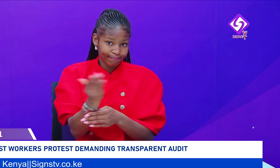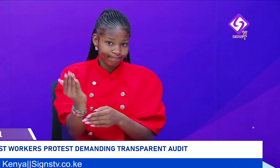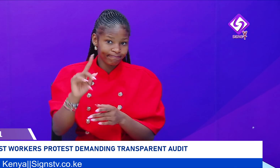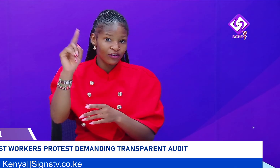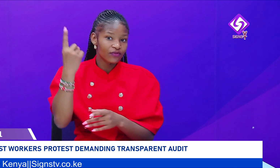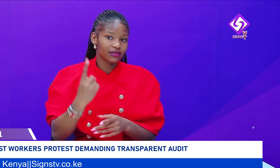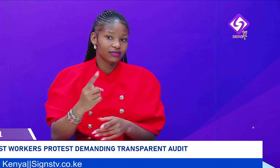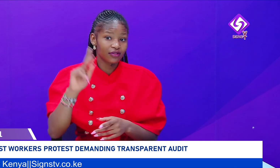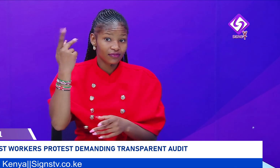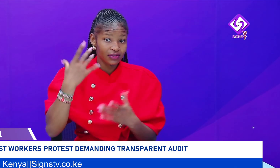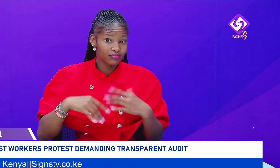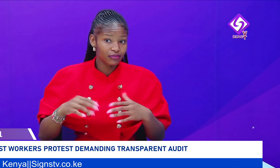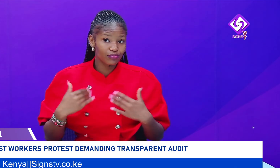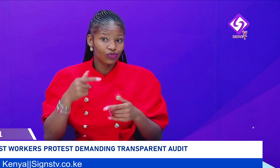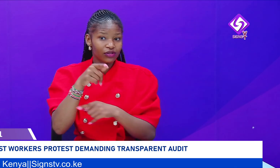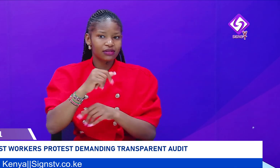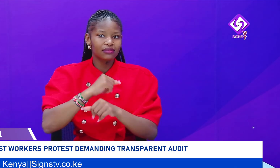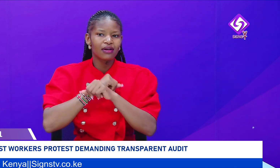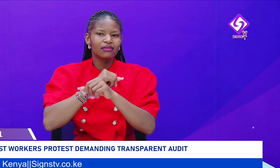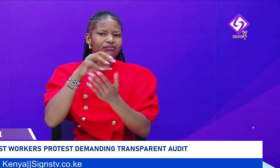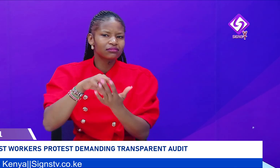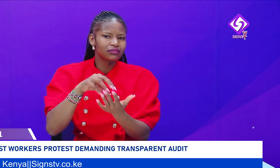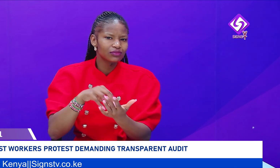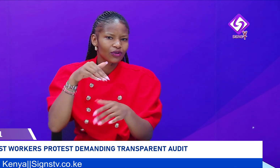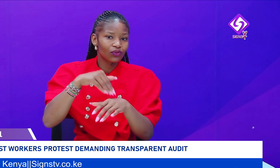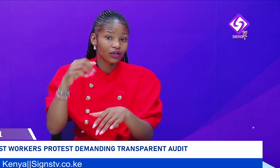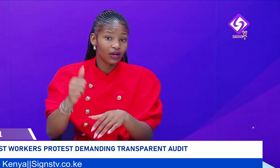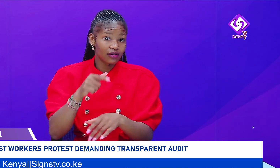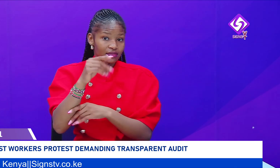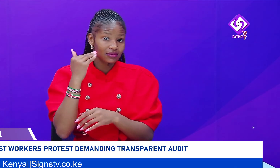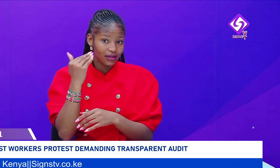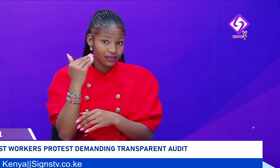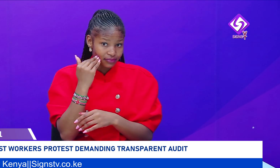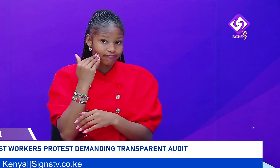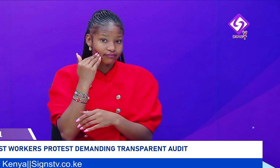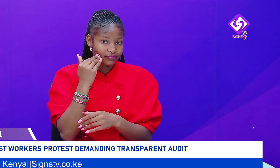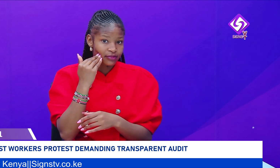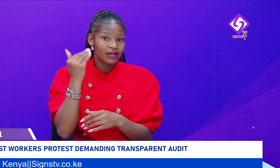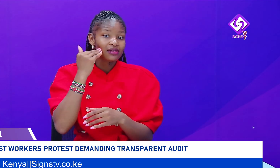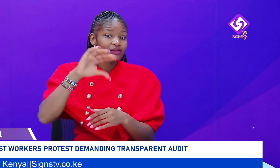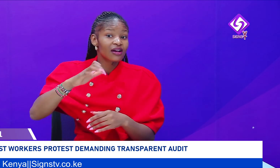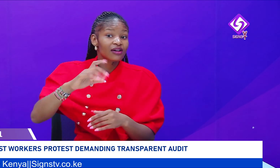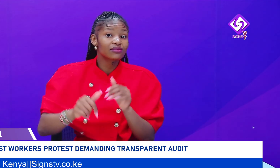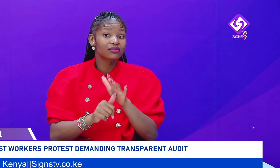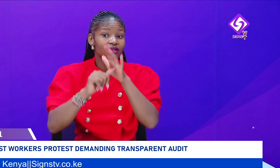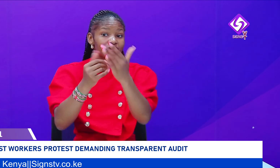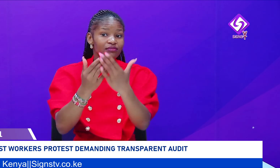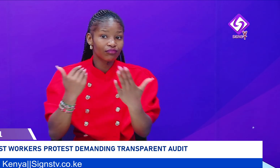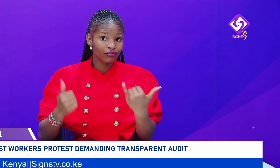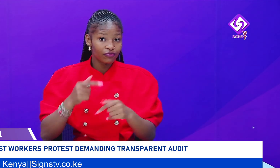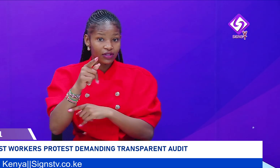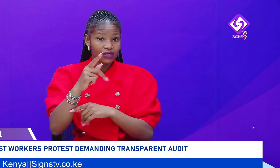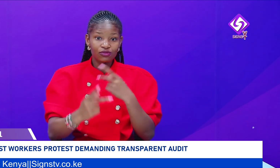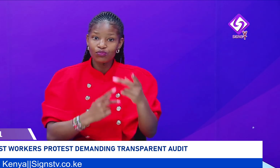through Siaya town. They first presented a petition at the Siaya County Assembly before